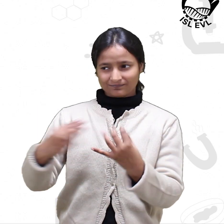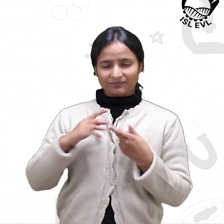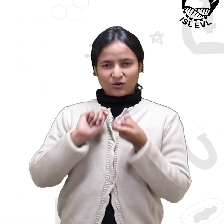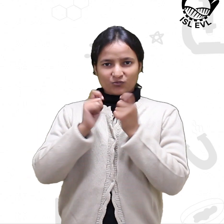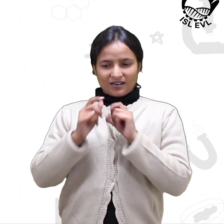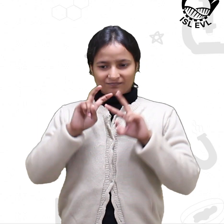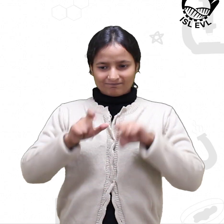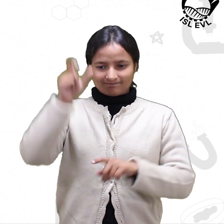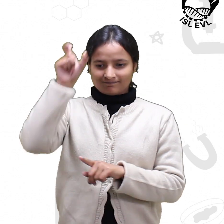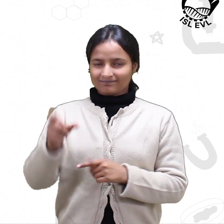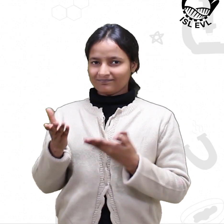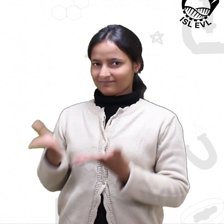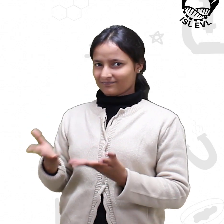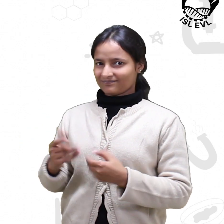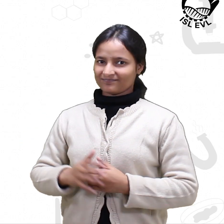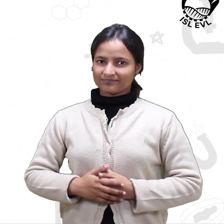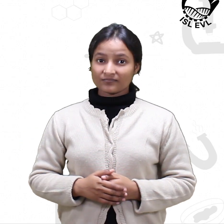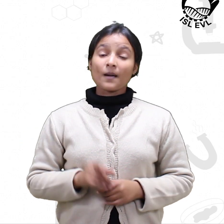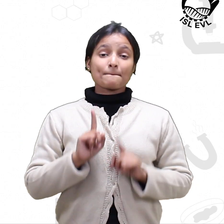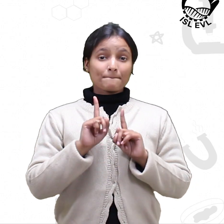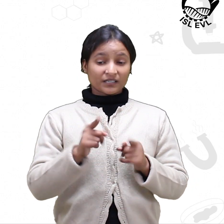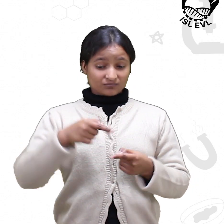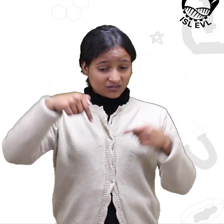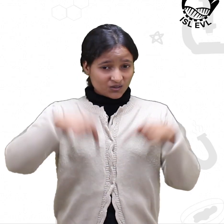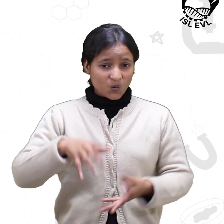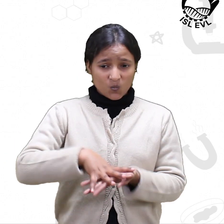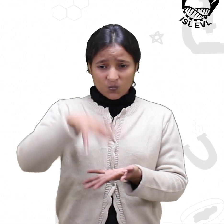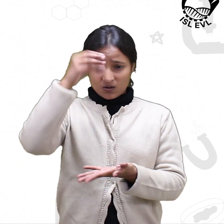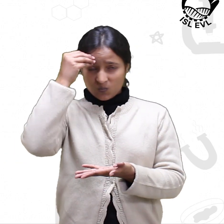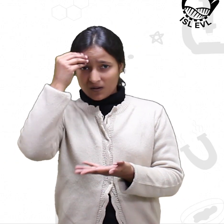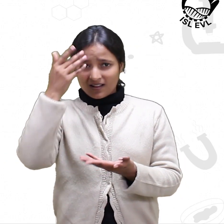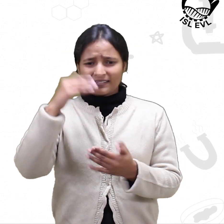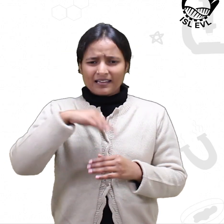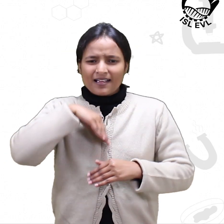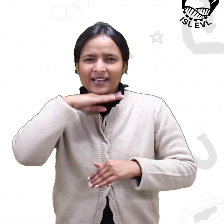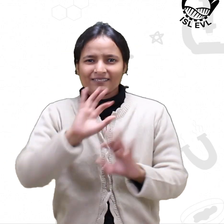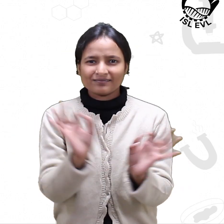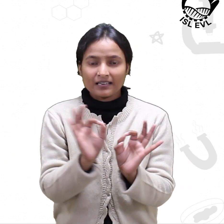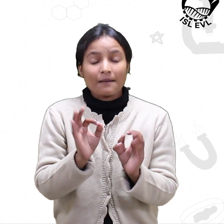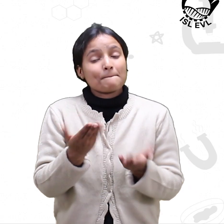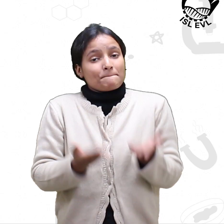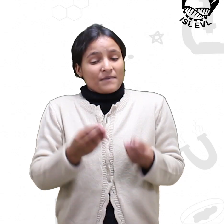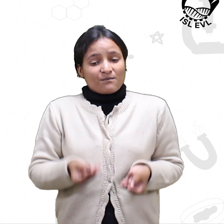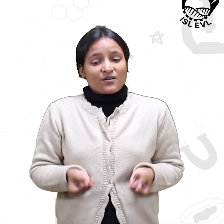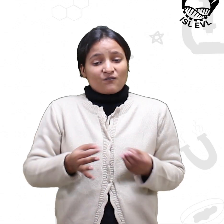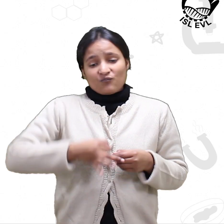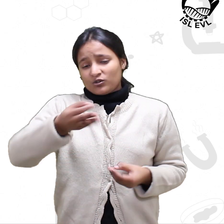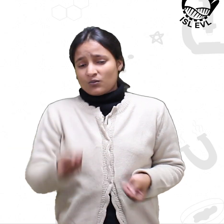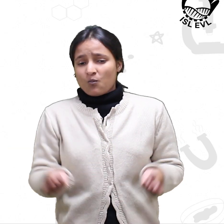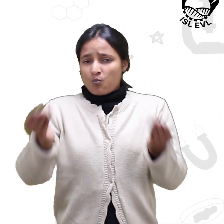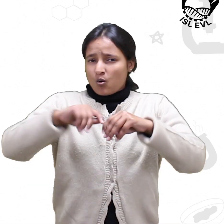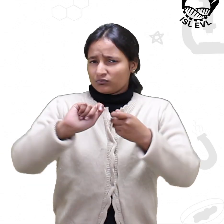more questions. But listeners, what we know about paralysis and its reasons